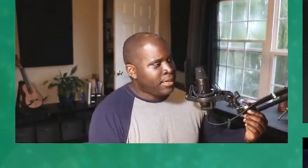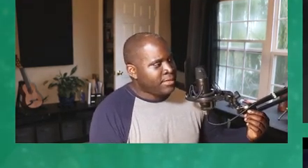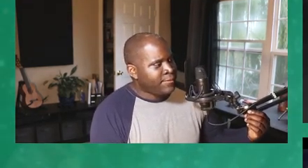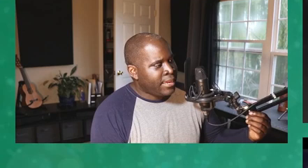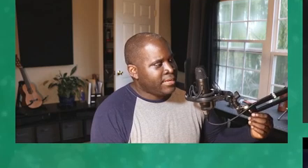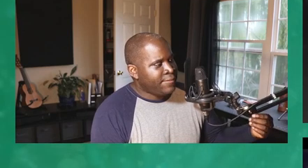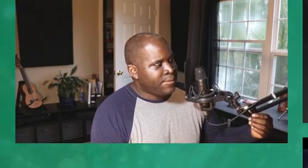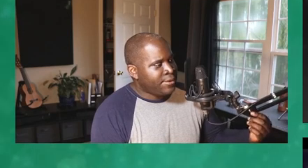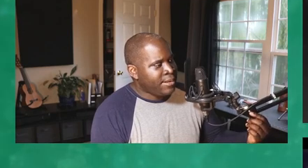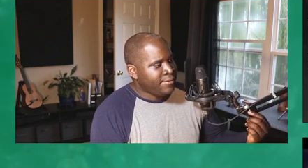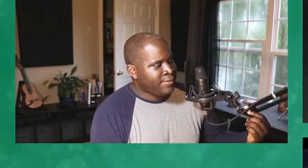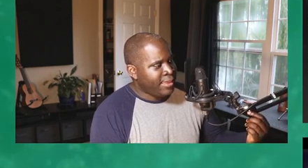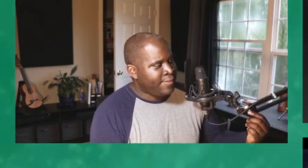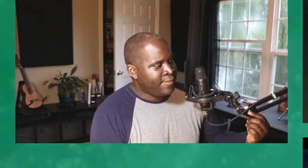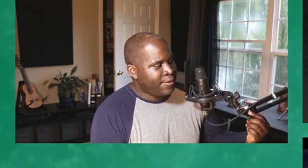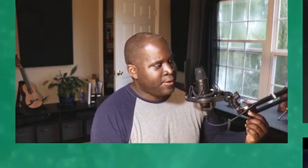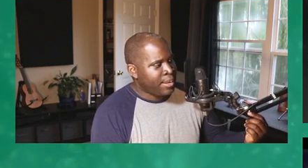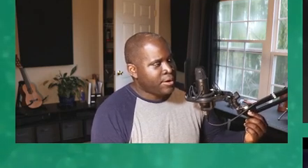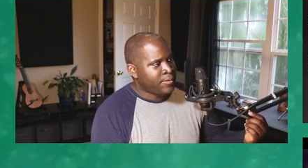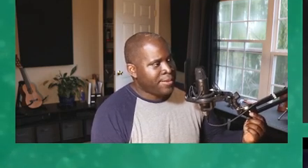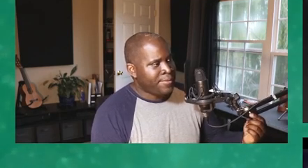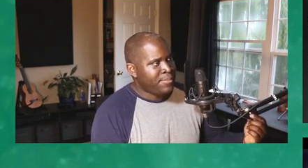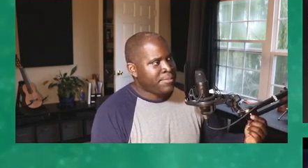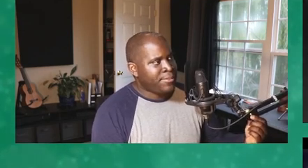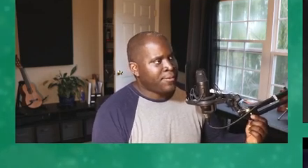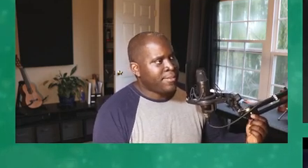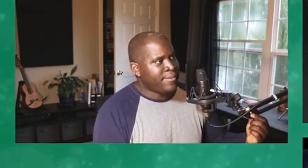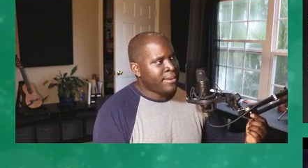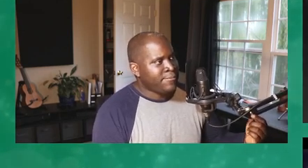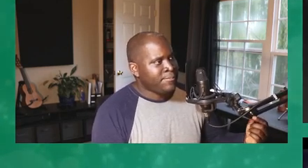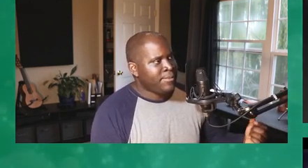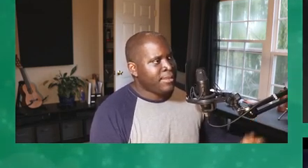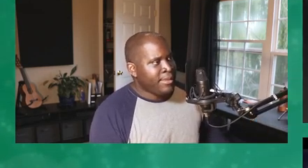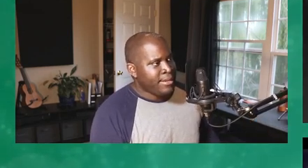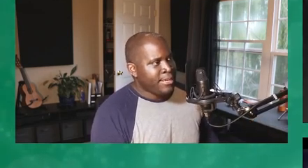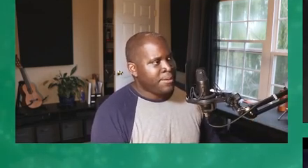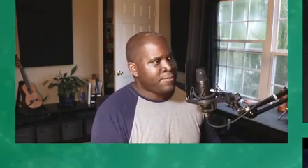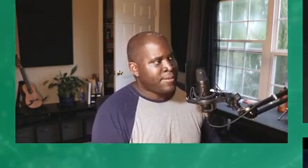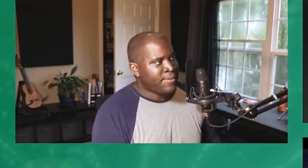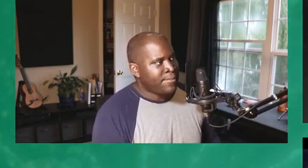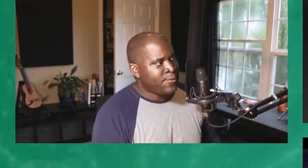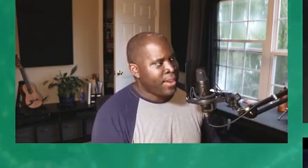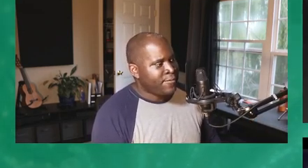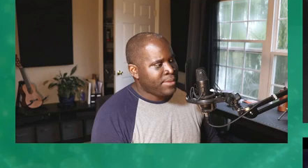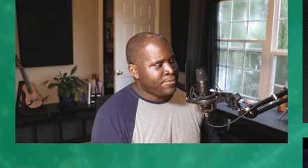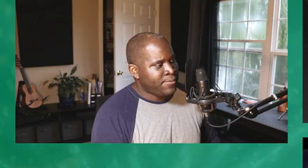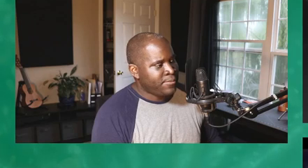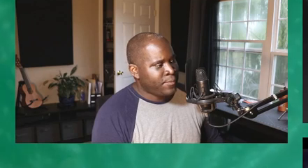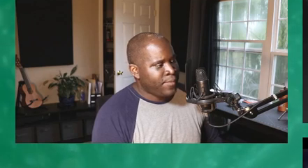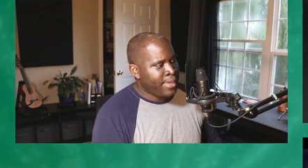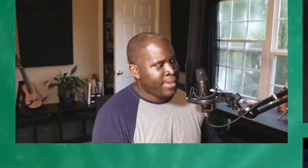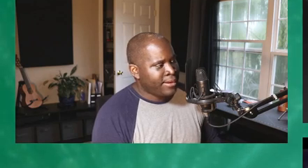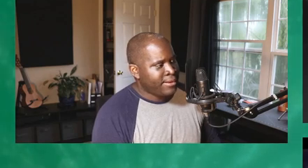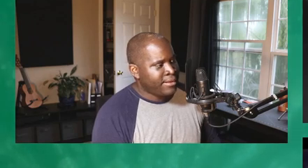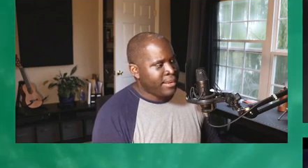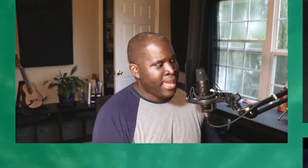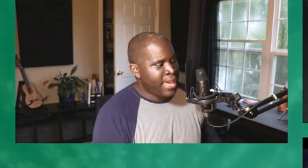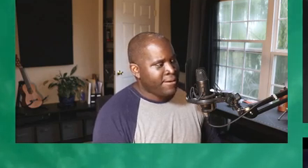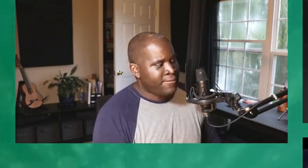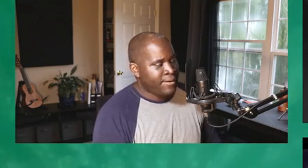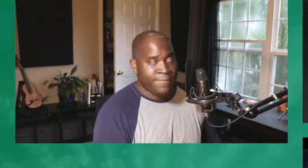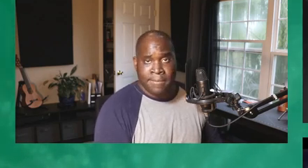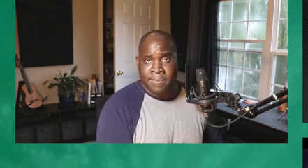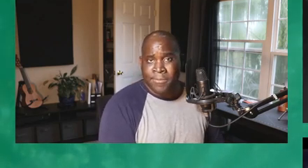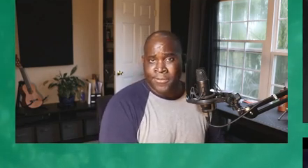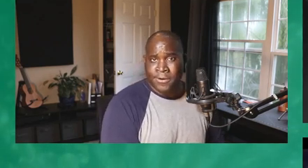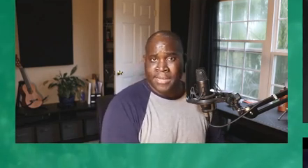There are a lot of different kind of deaf communities, and they're characterized by the people that are inside of them. Sometimes you have people that